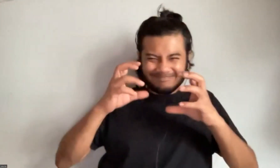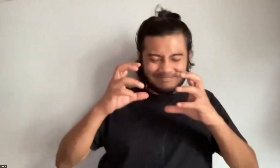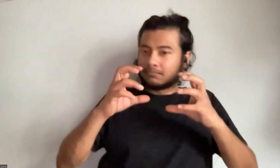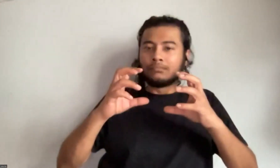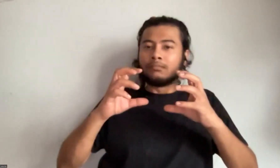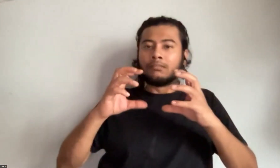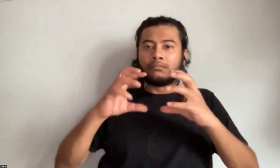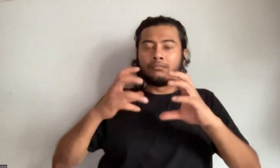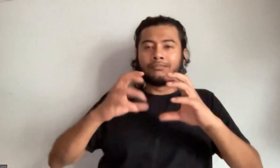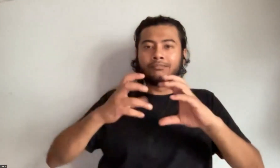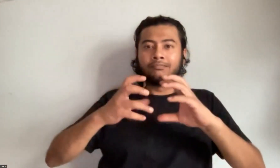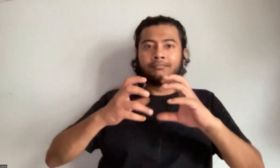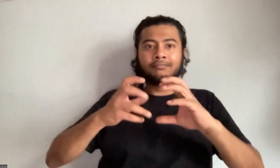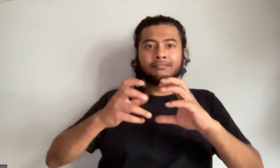So when we start Hare Krishna,